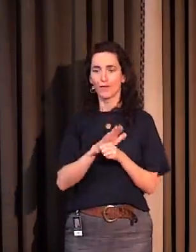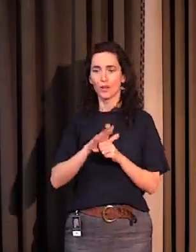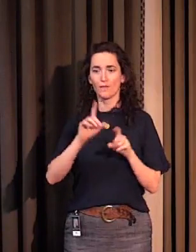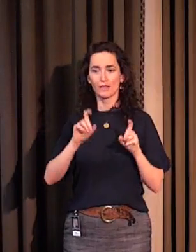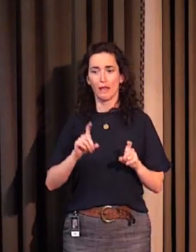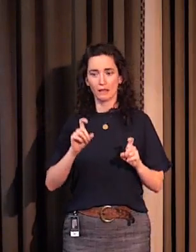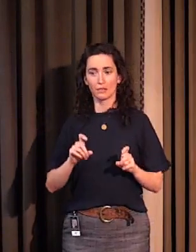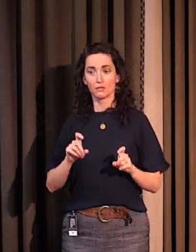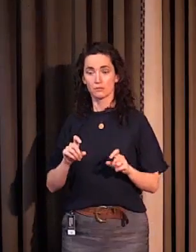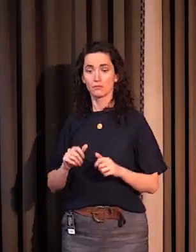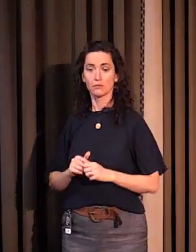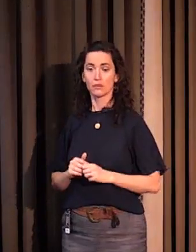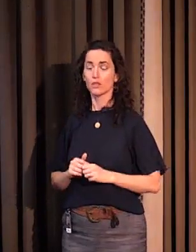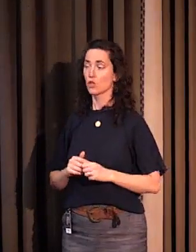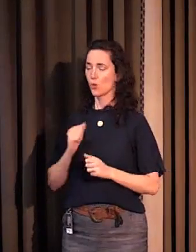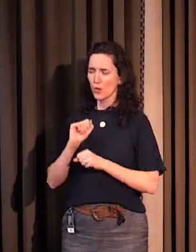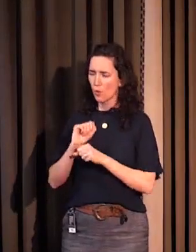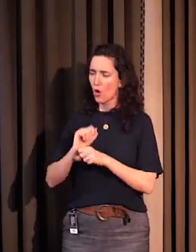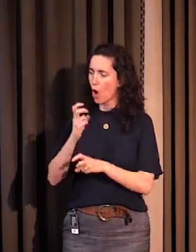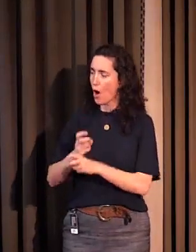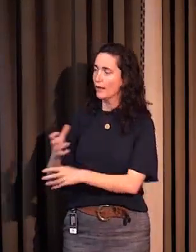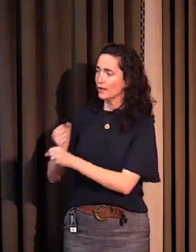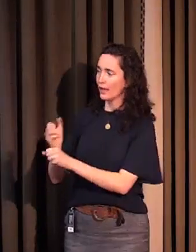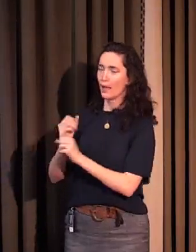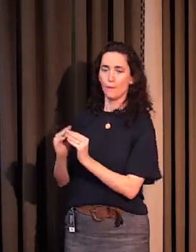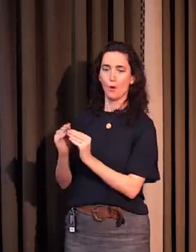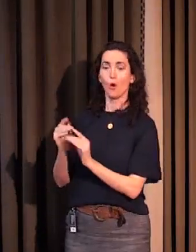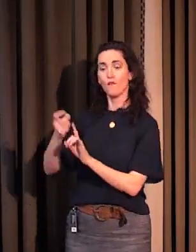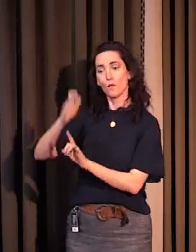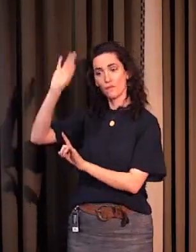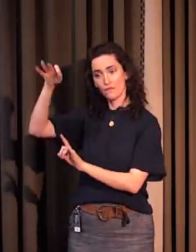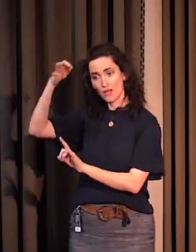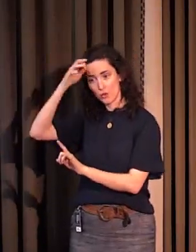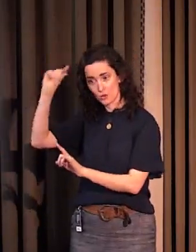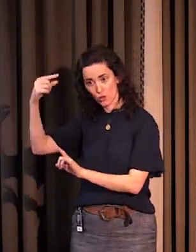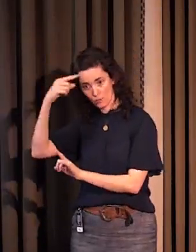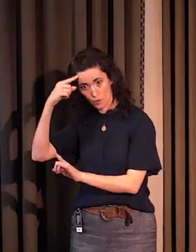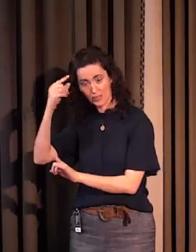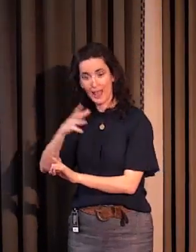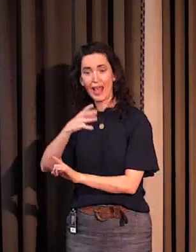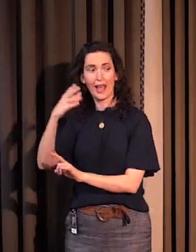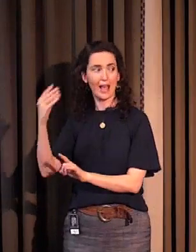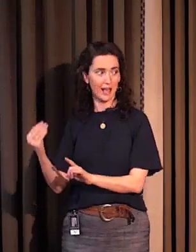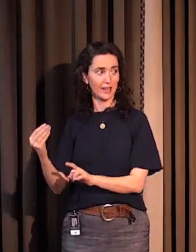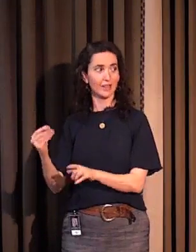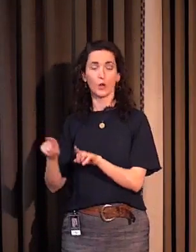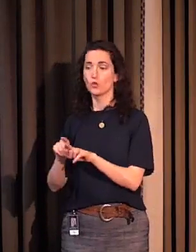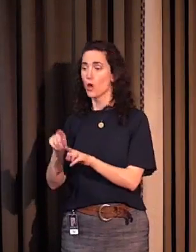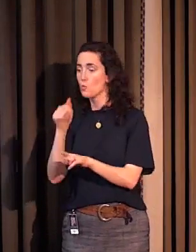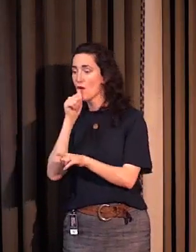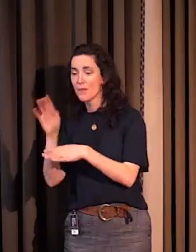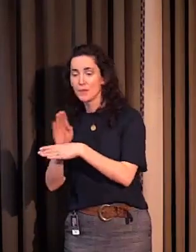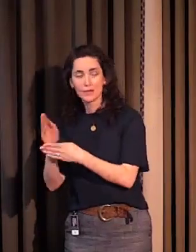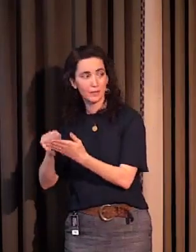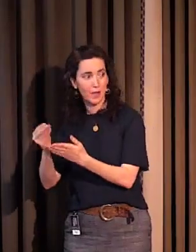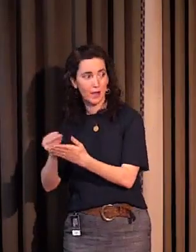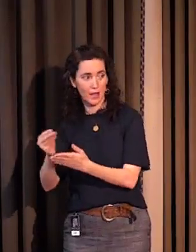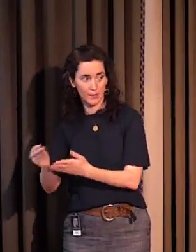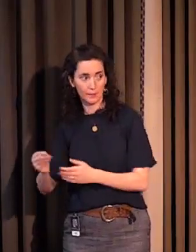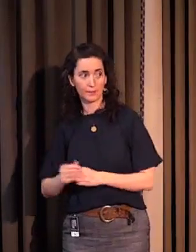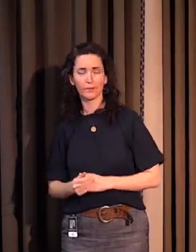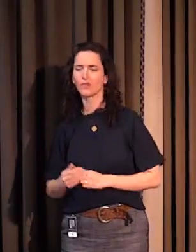can to get more rapid antigen tests, both from the federal government and also on the private market. A couple points